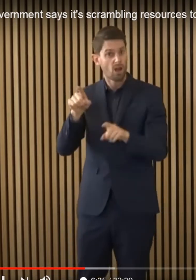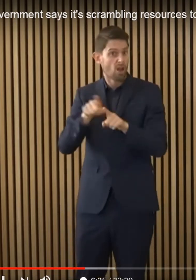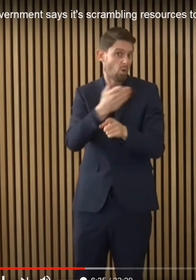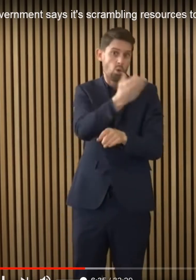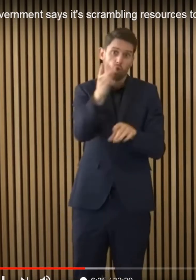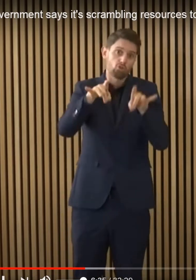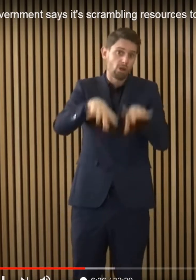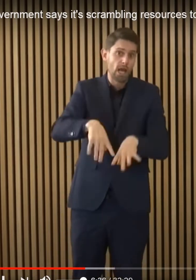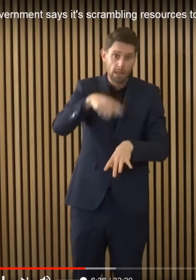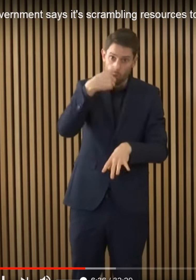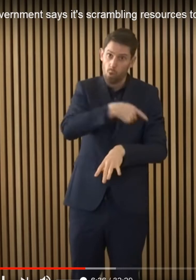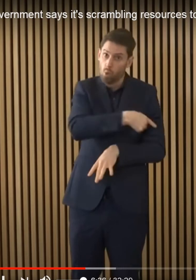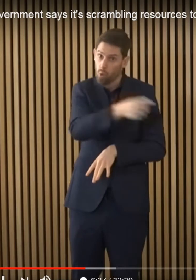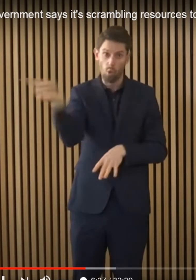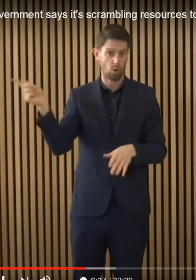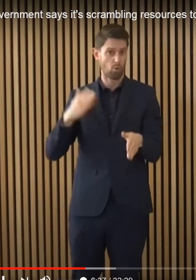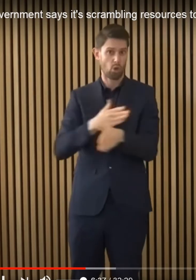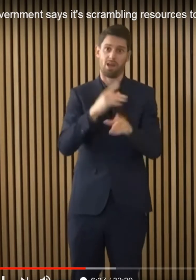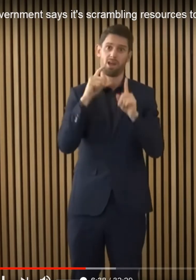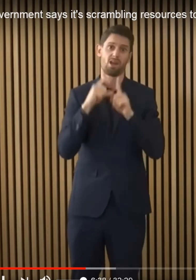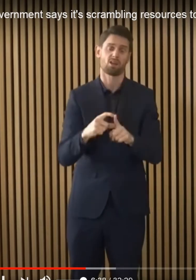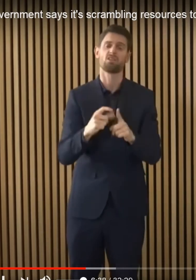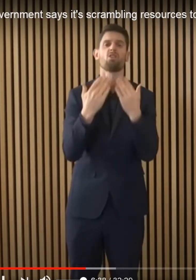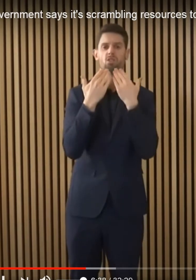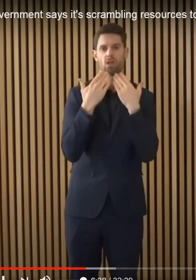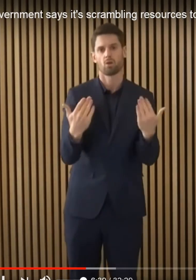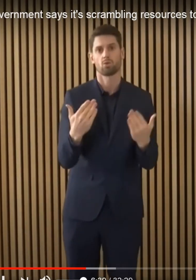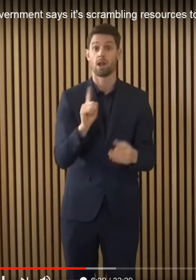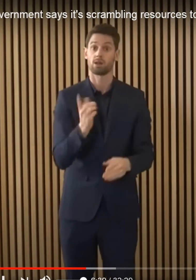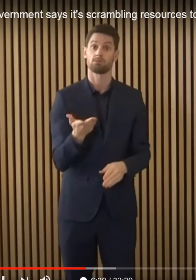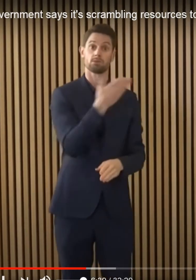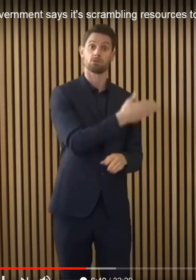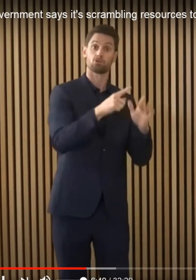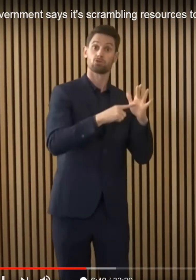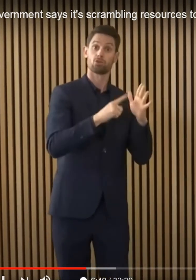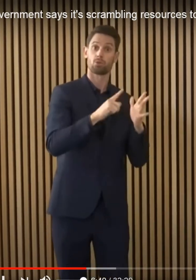actions that will save lives and protect lives. Joe?